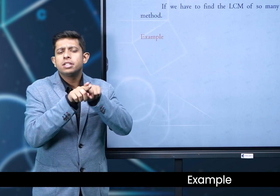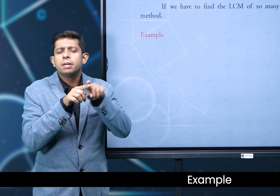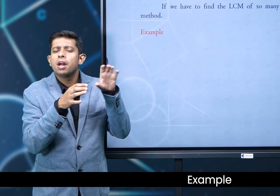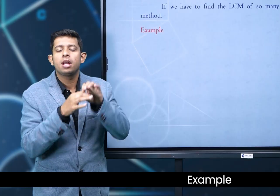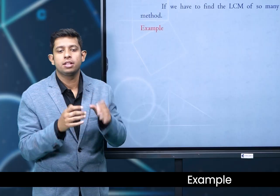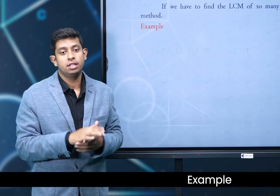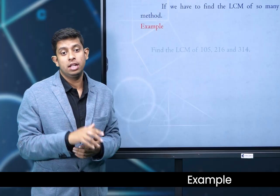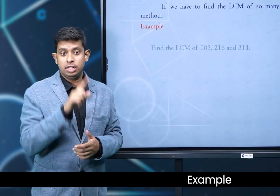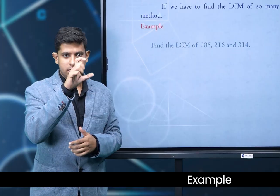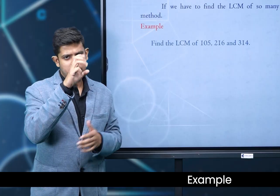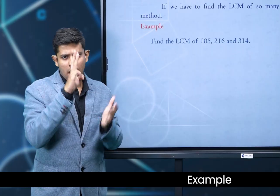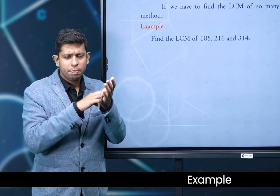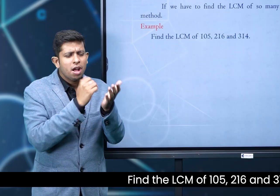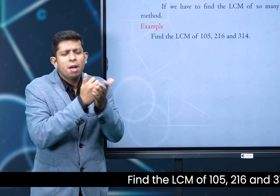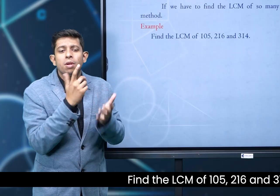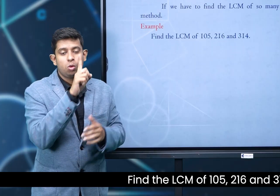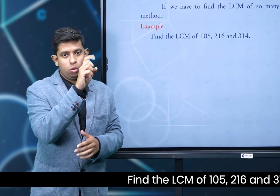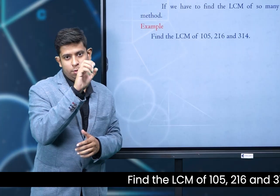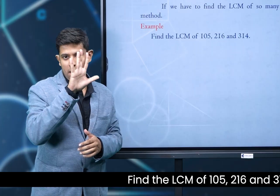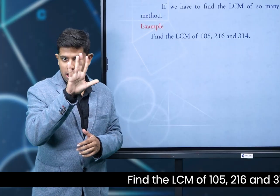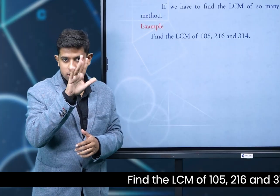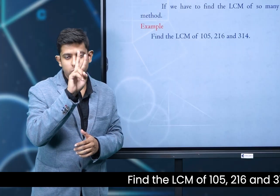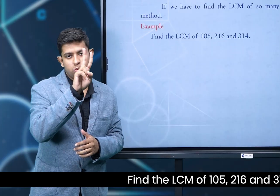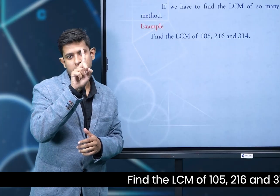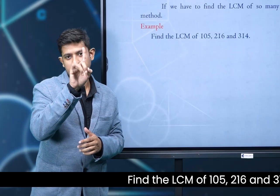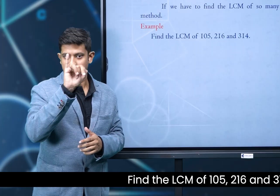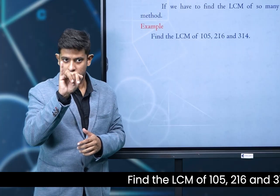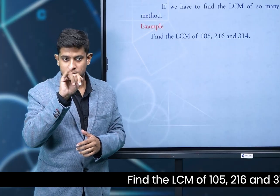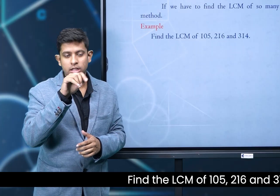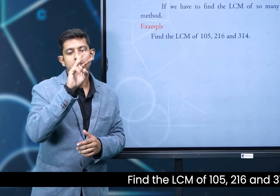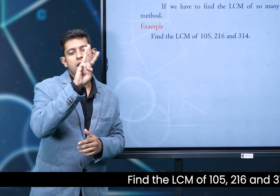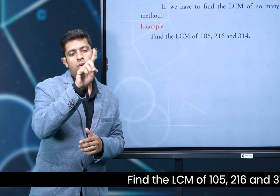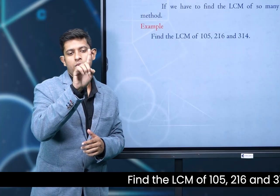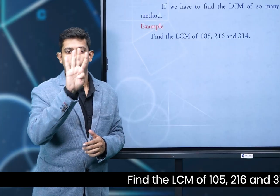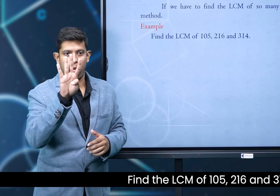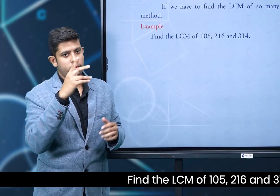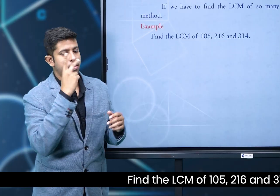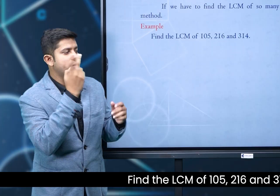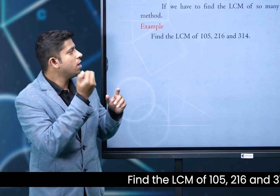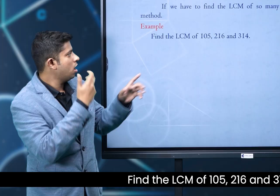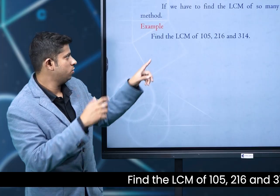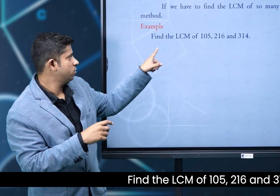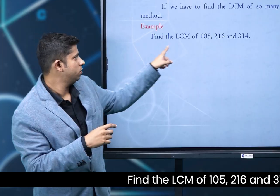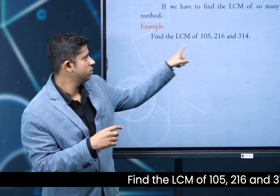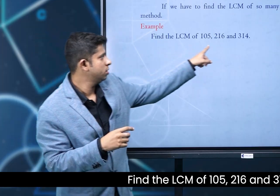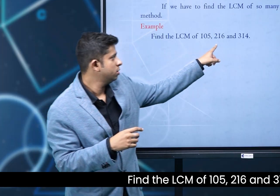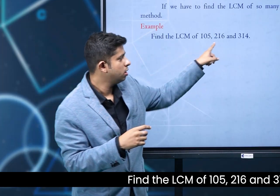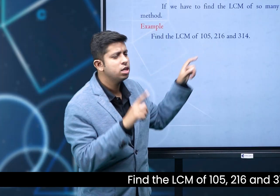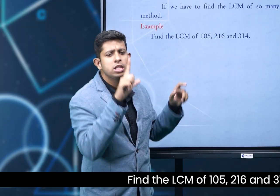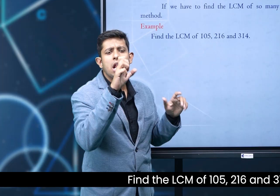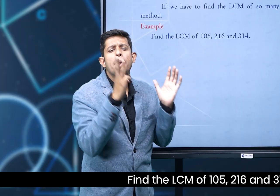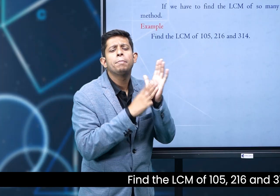Example. Find the LCM of 105, 216 and 314.